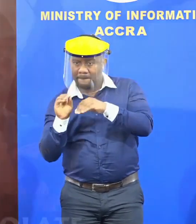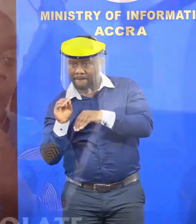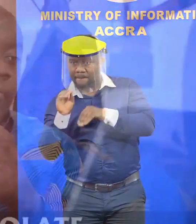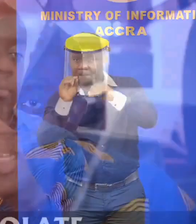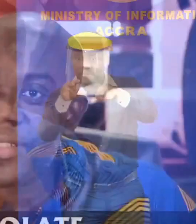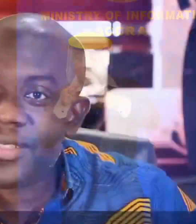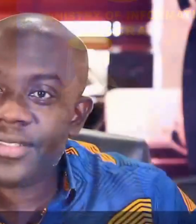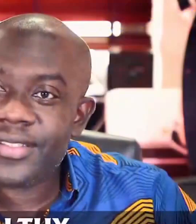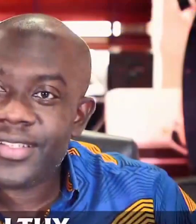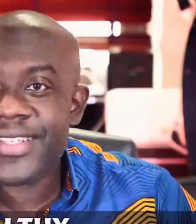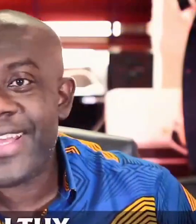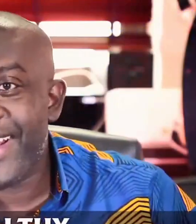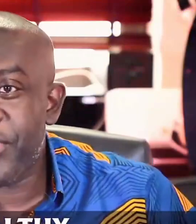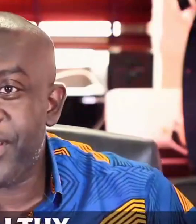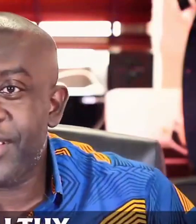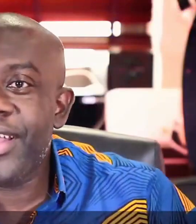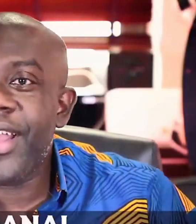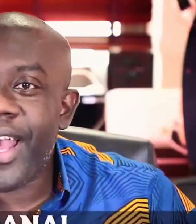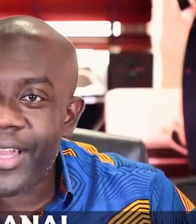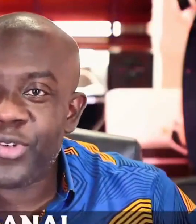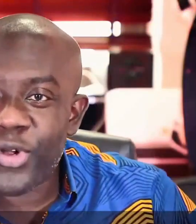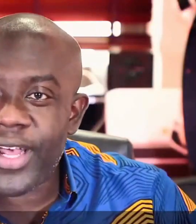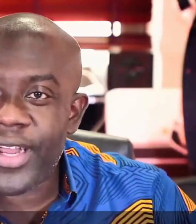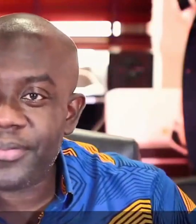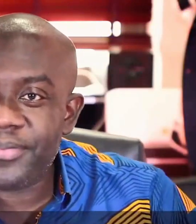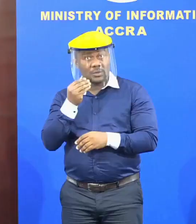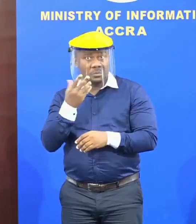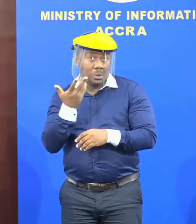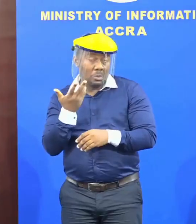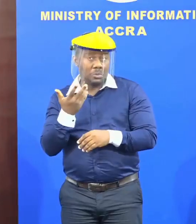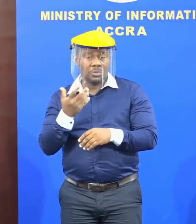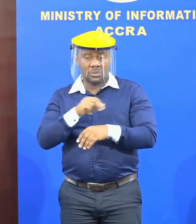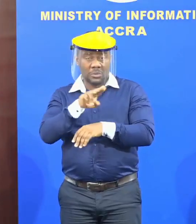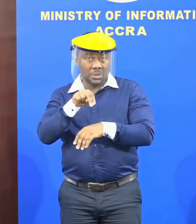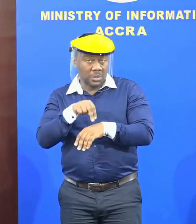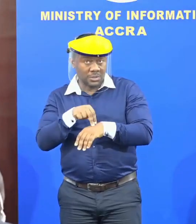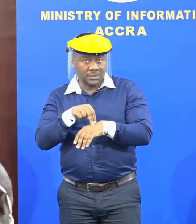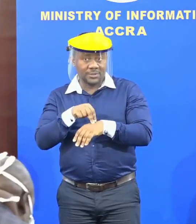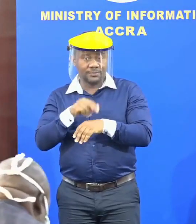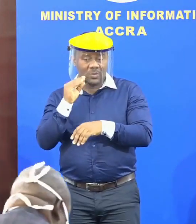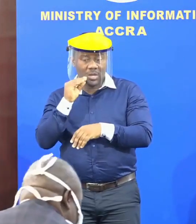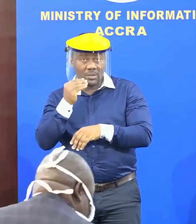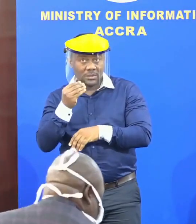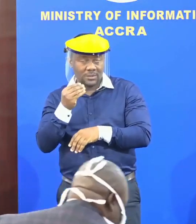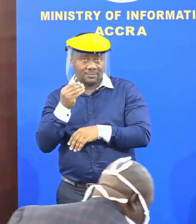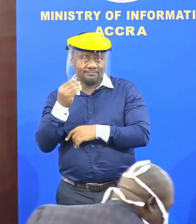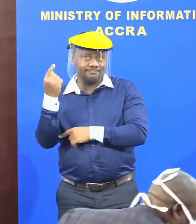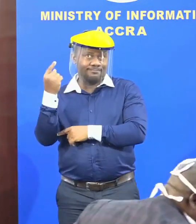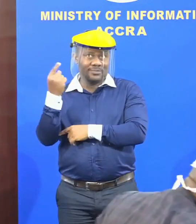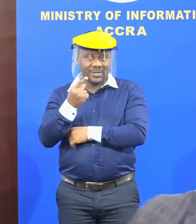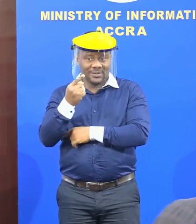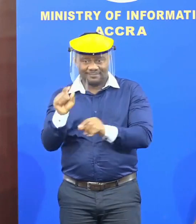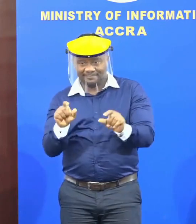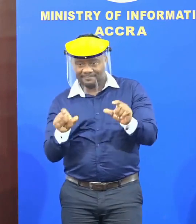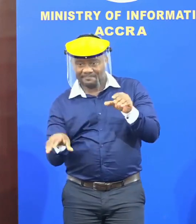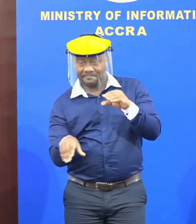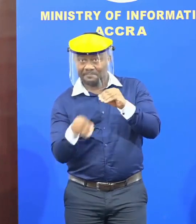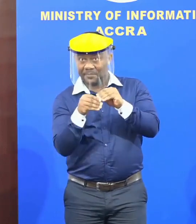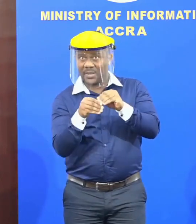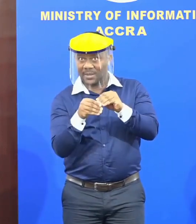hashtag GH Chocolate Reigns or National Chocolate Week. GH Chocolate Reigns or the National Chocolate